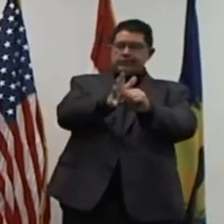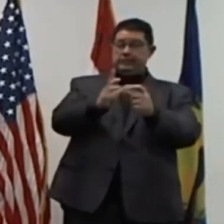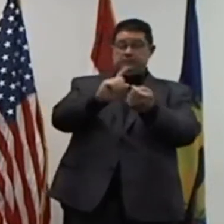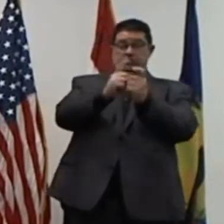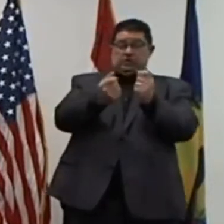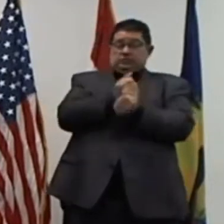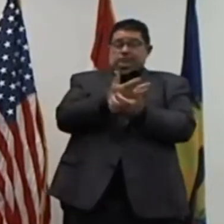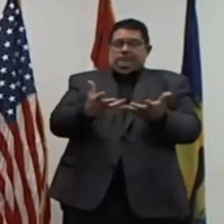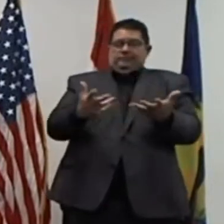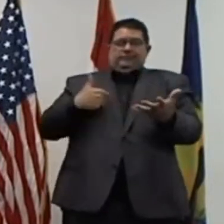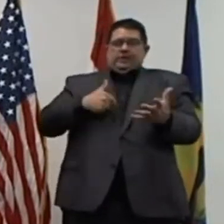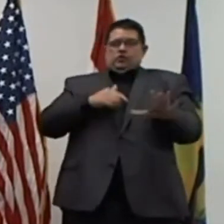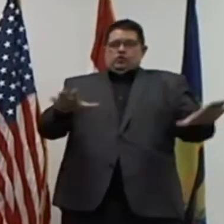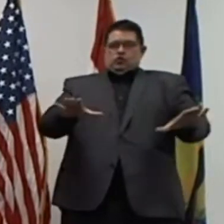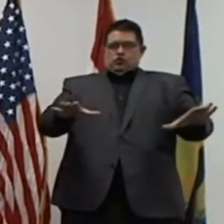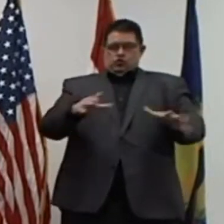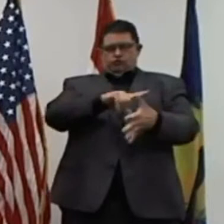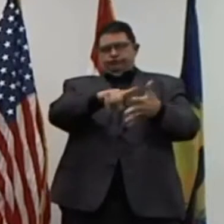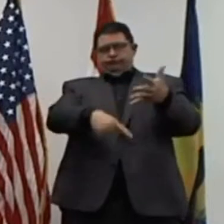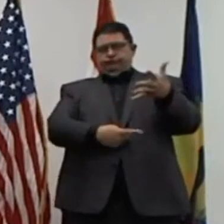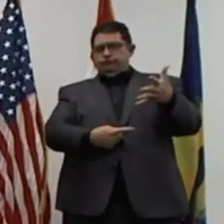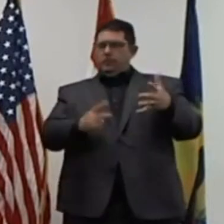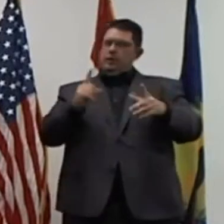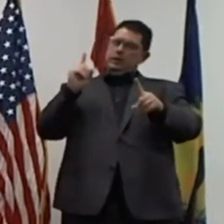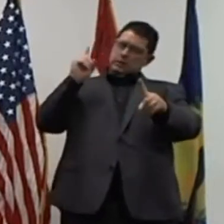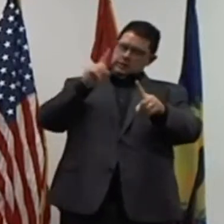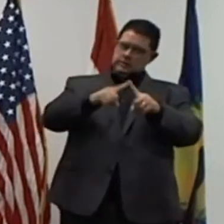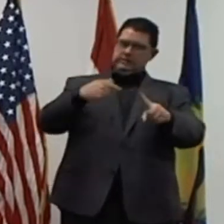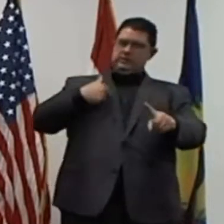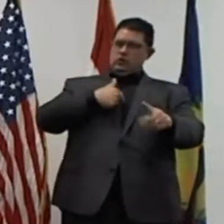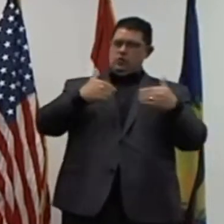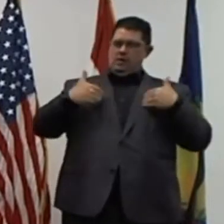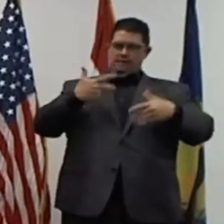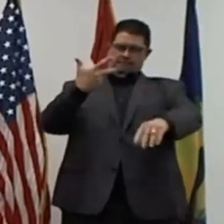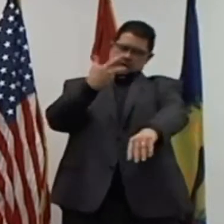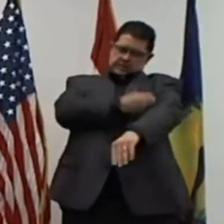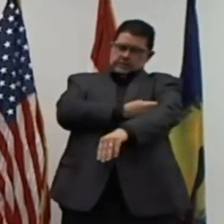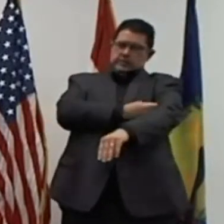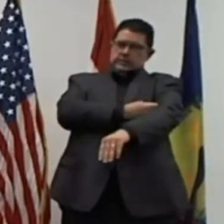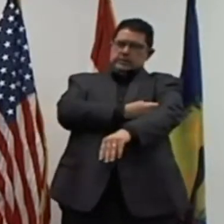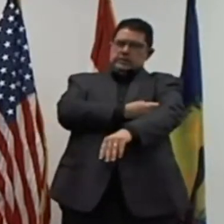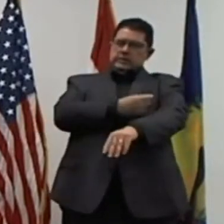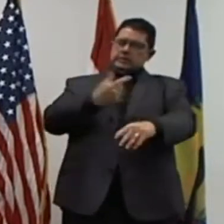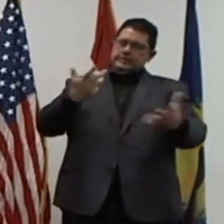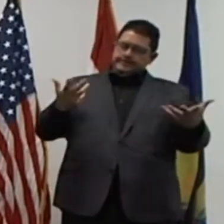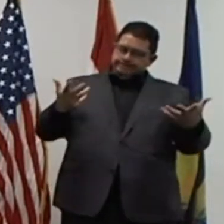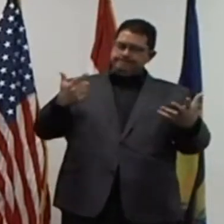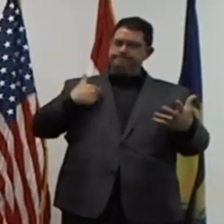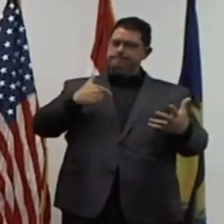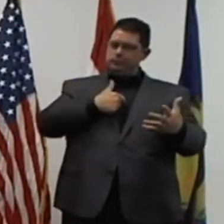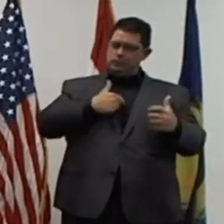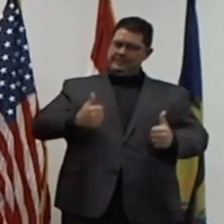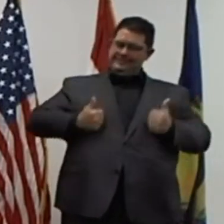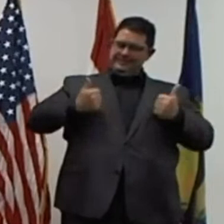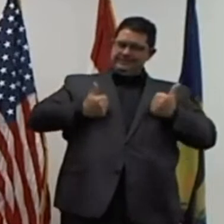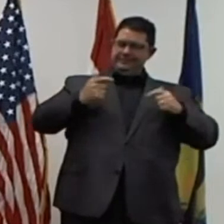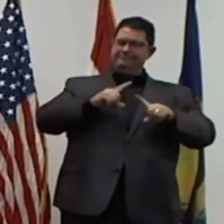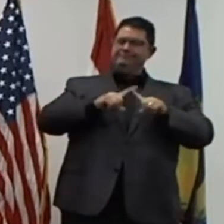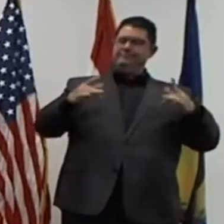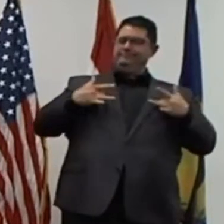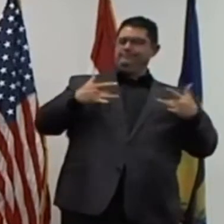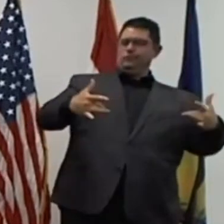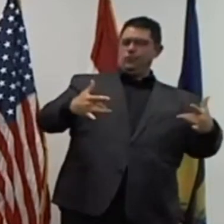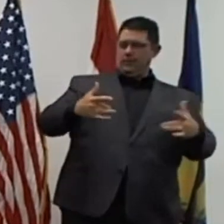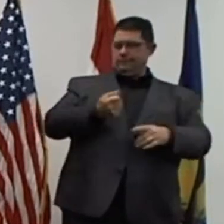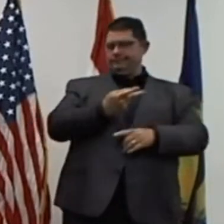things that we do, but until we have a vaccine, we will be living in a different sort of way in the coming